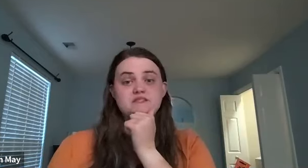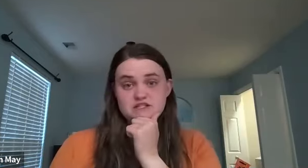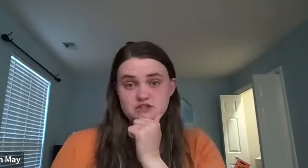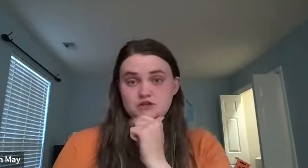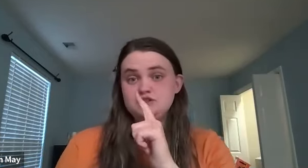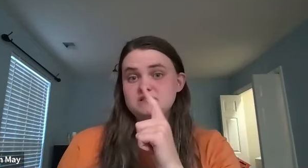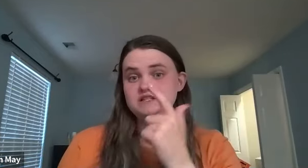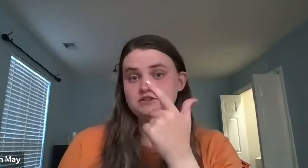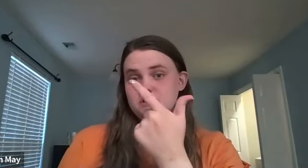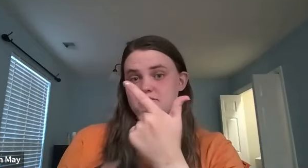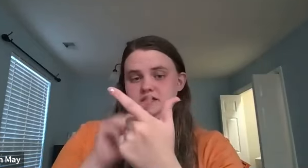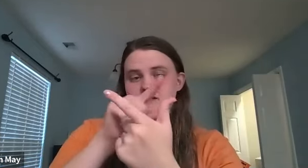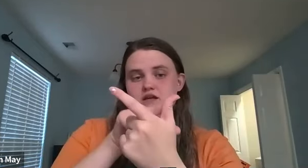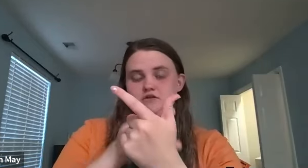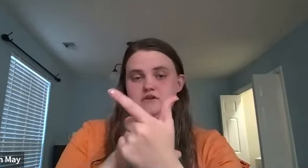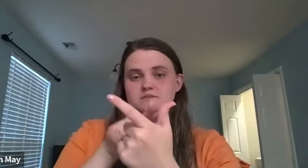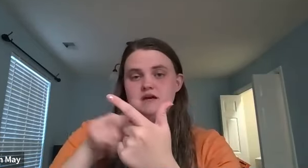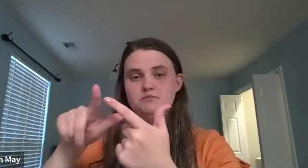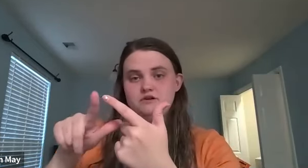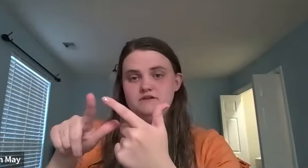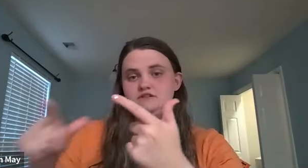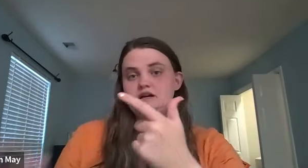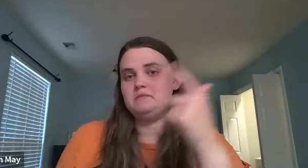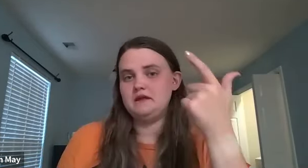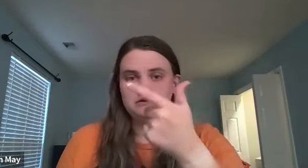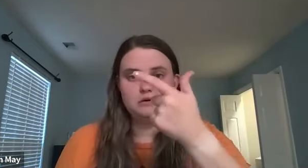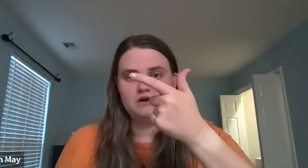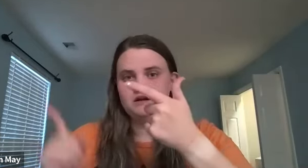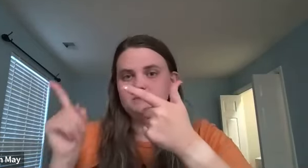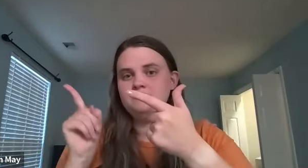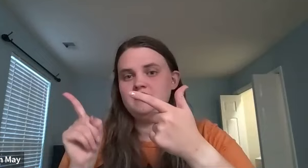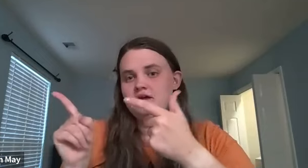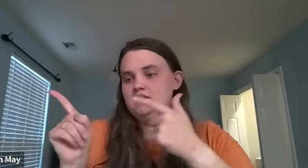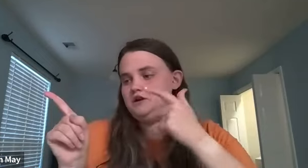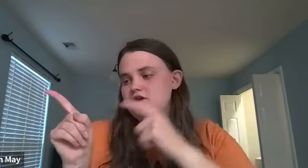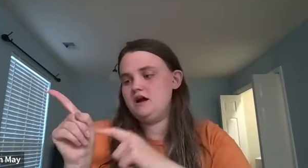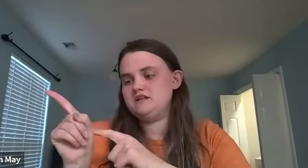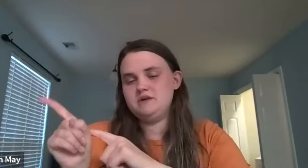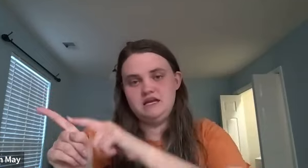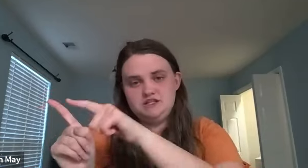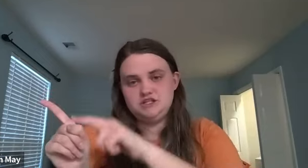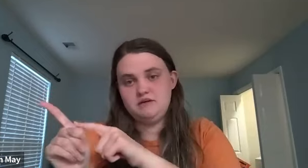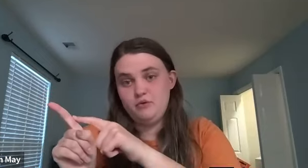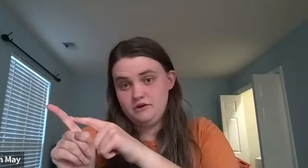sister. So sister's going to be, again, your thumbs up, pointer fingers up, like your little water gun. Your non-dominant hand's just got pointer